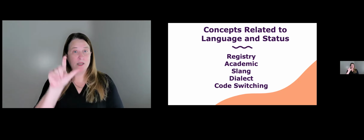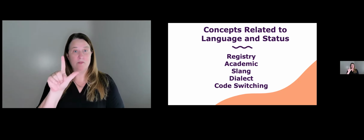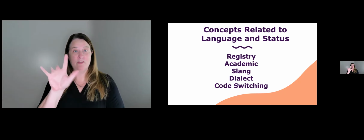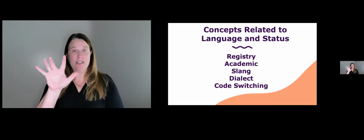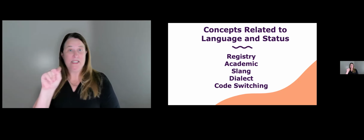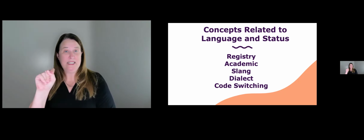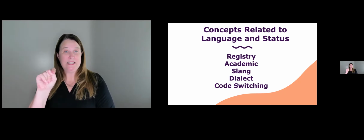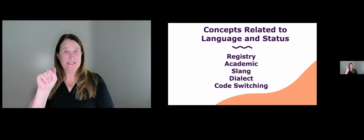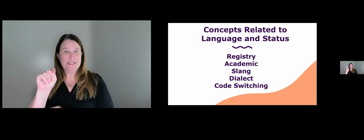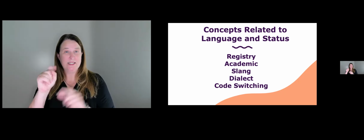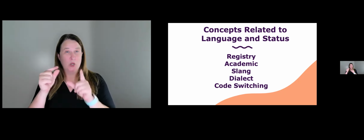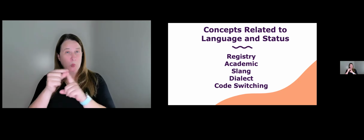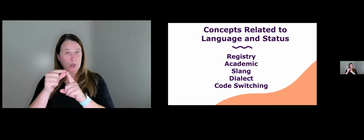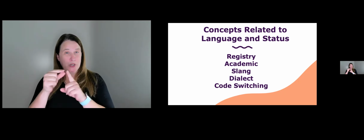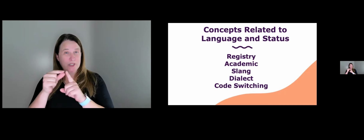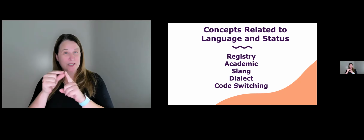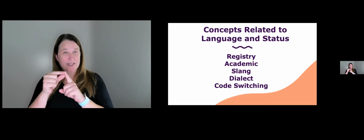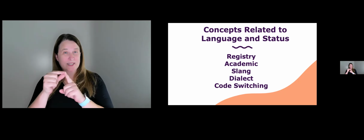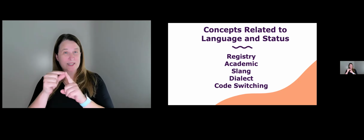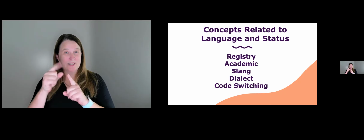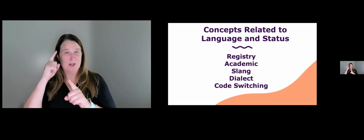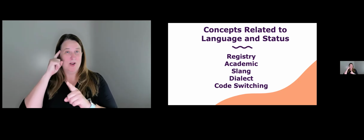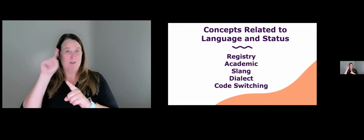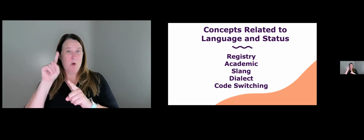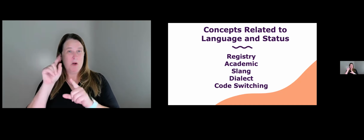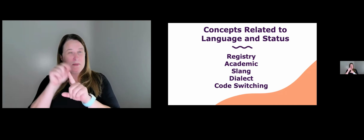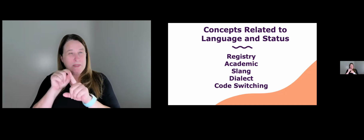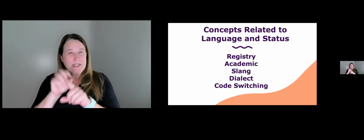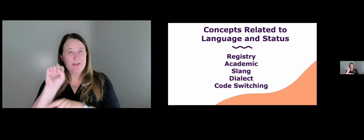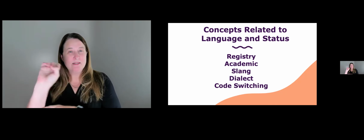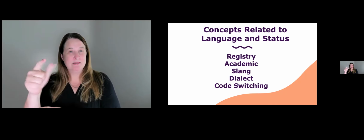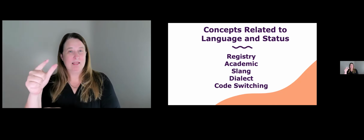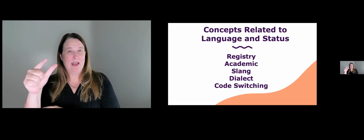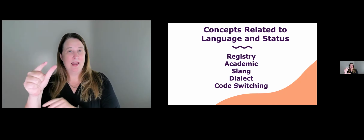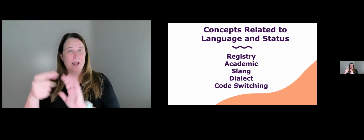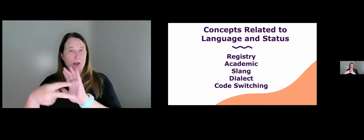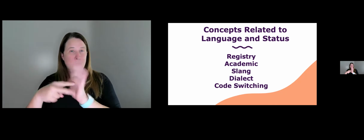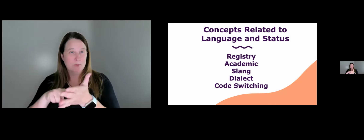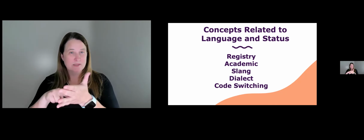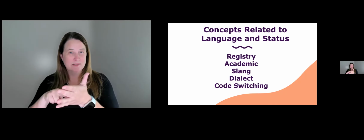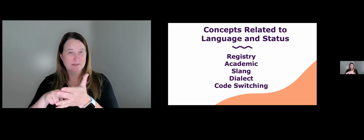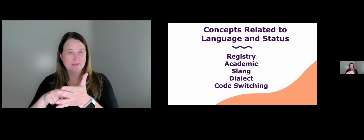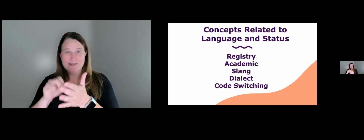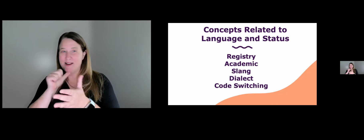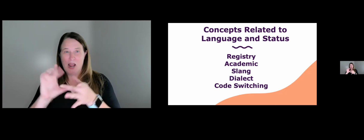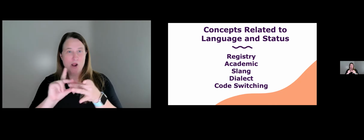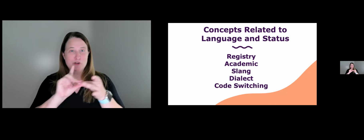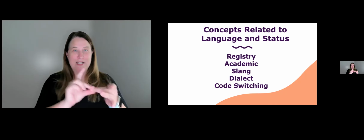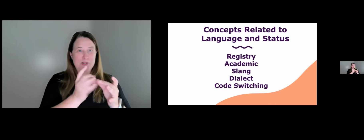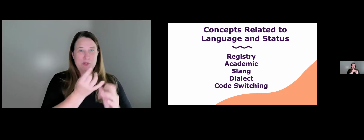but many people will apply that concept, that word, for specific